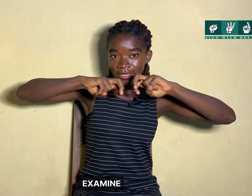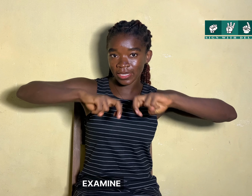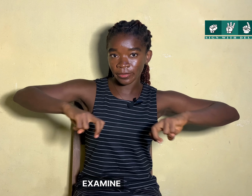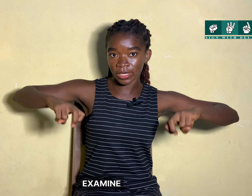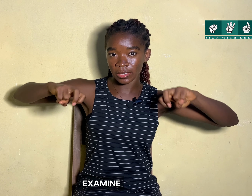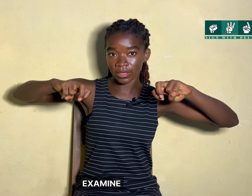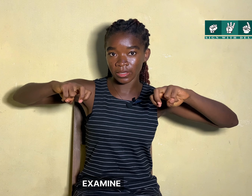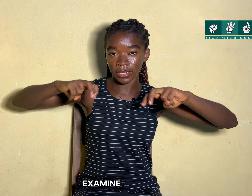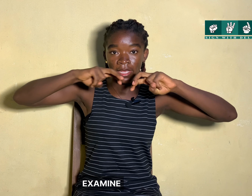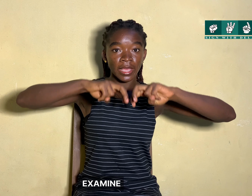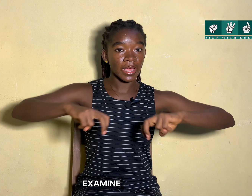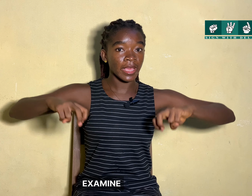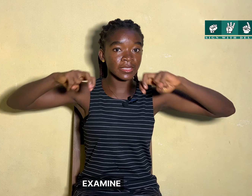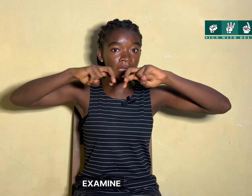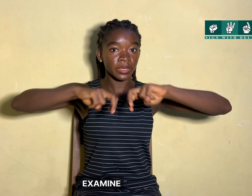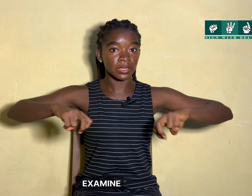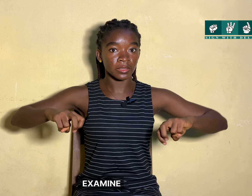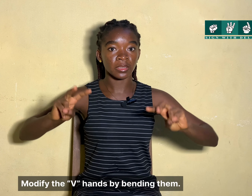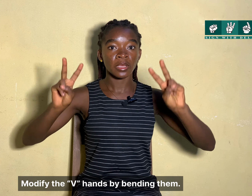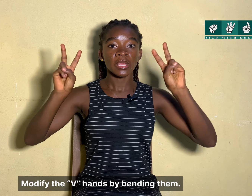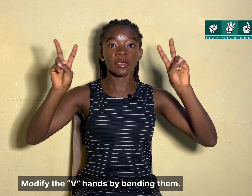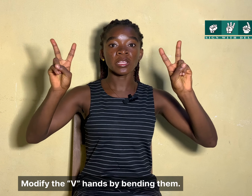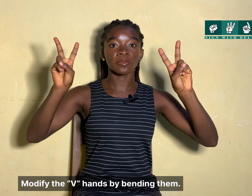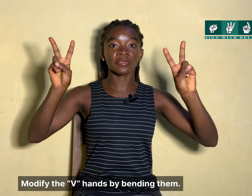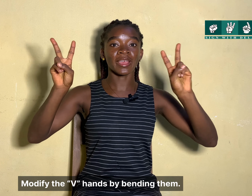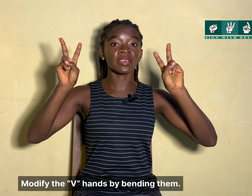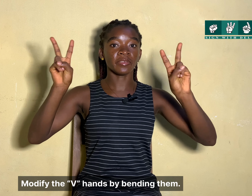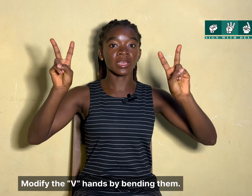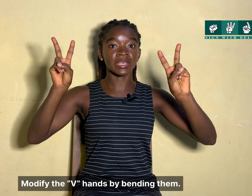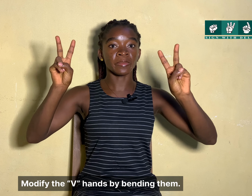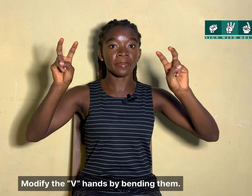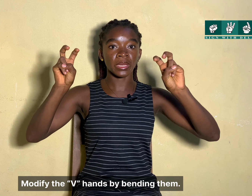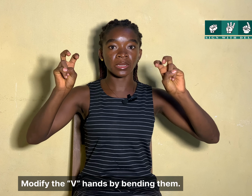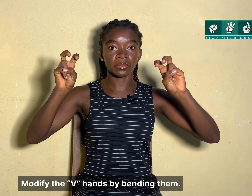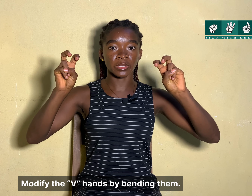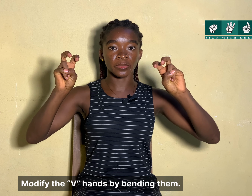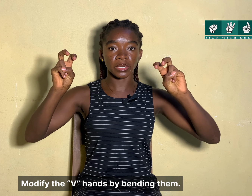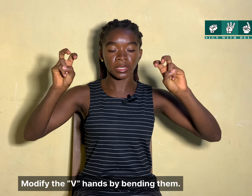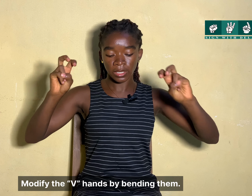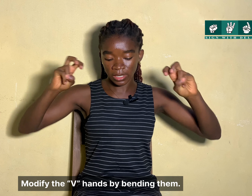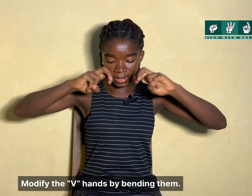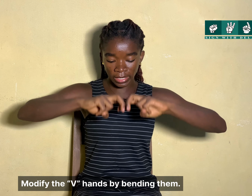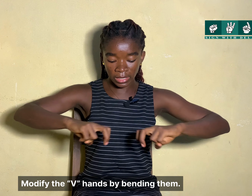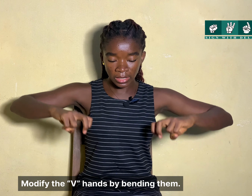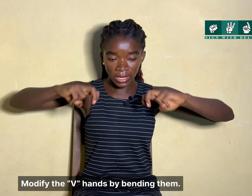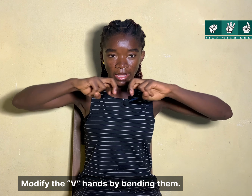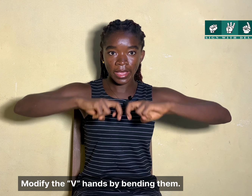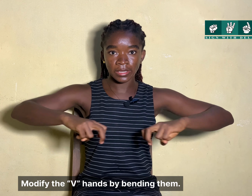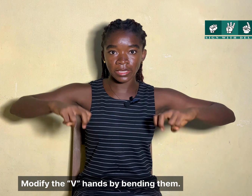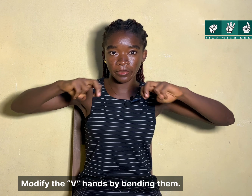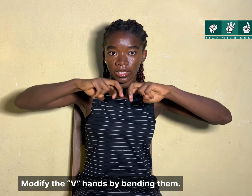Examine. Examine. I'm going to try the V hands by bending them this way. Then. Examine.